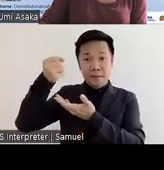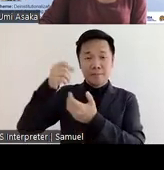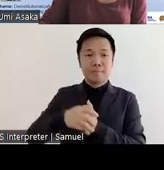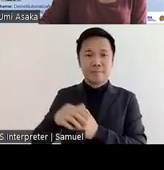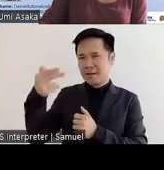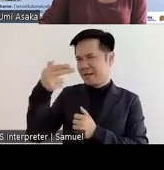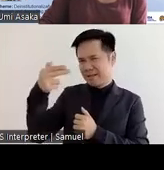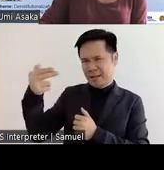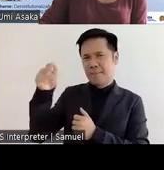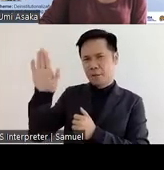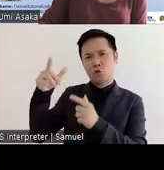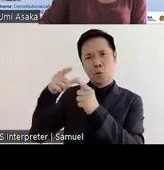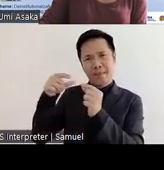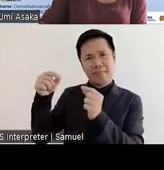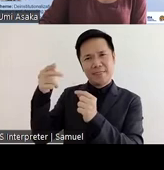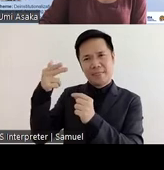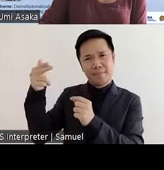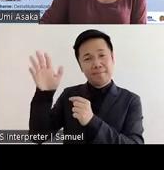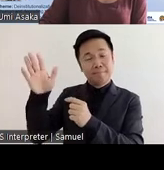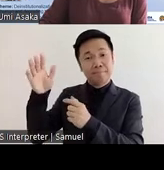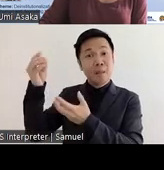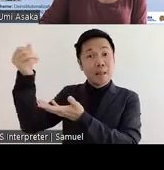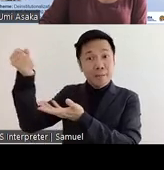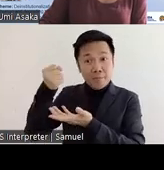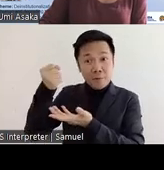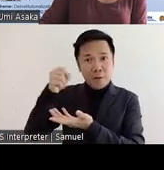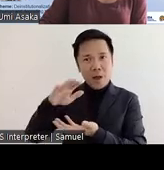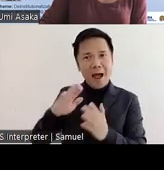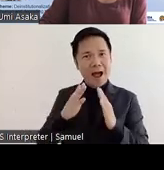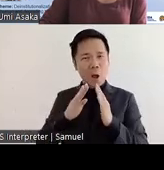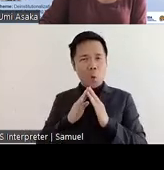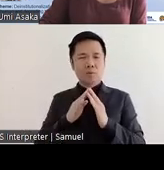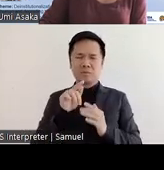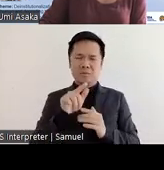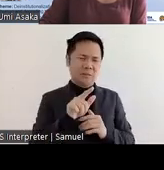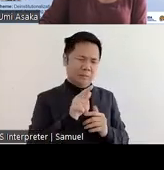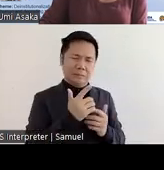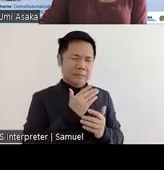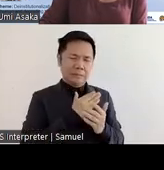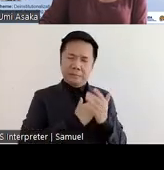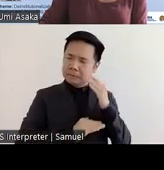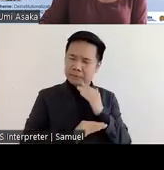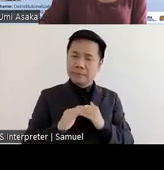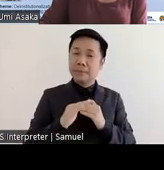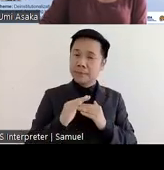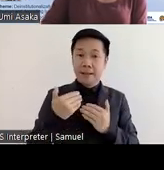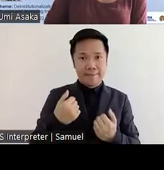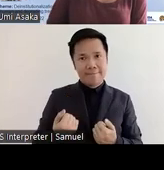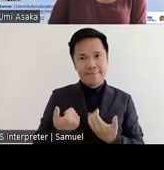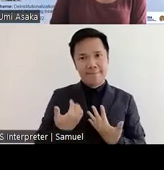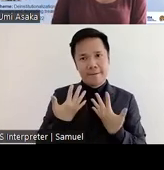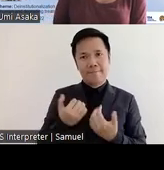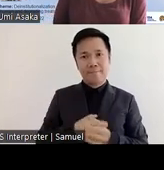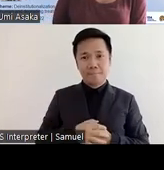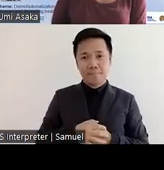Kaigo, which means support provided at home for people with severe disabilities. It is similar to the PA